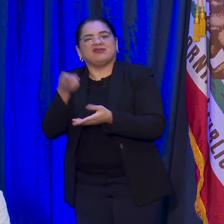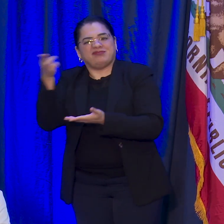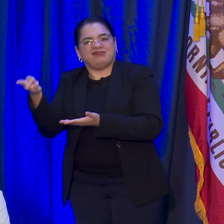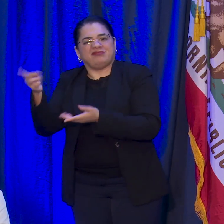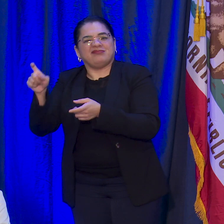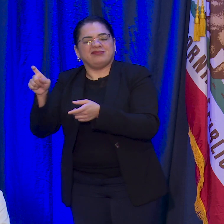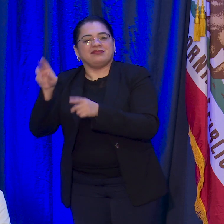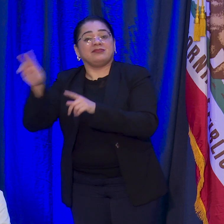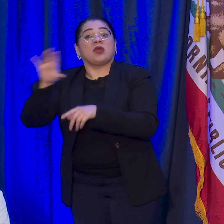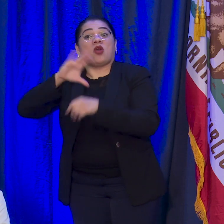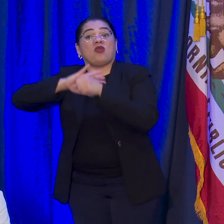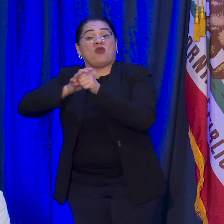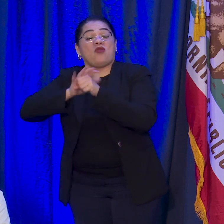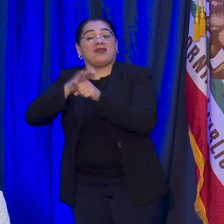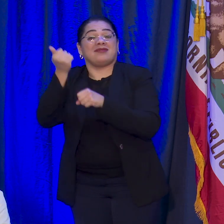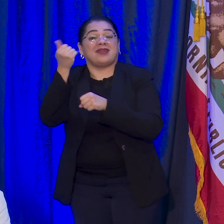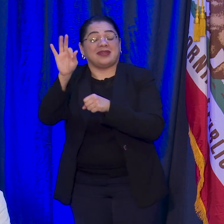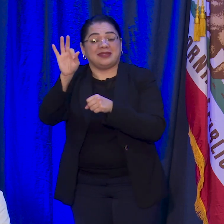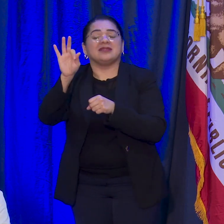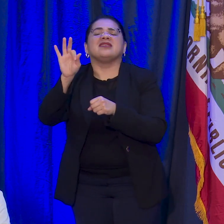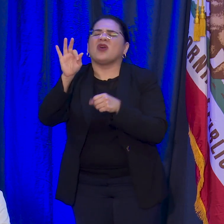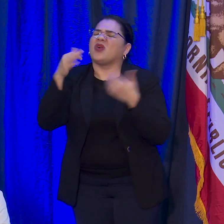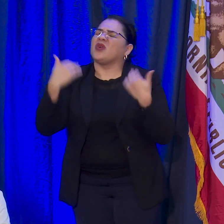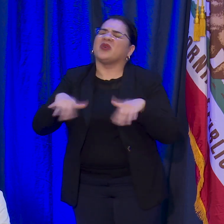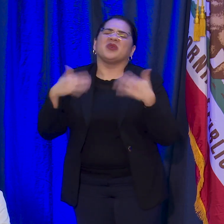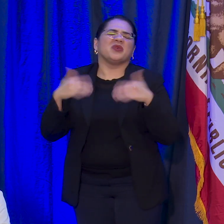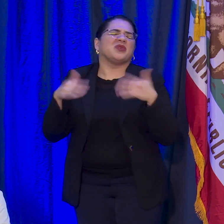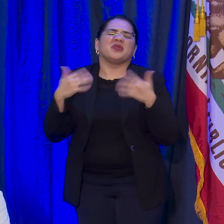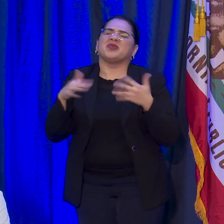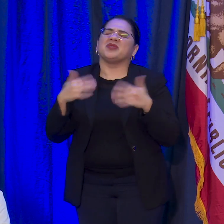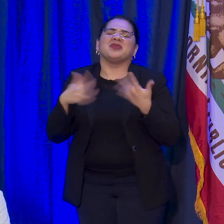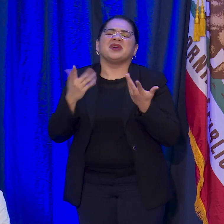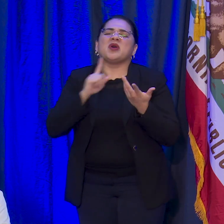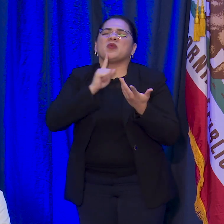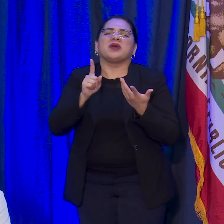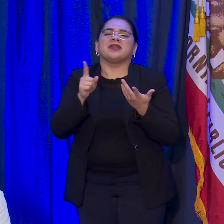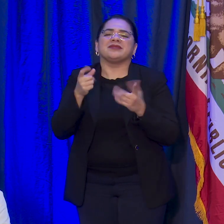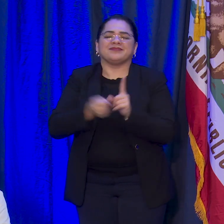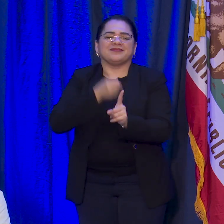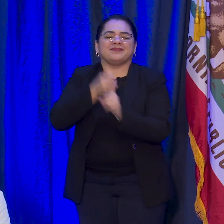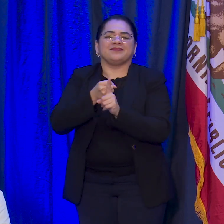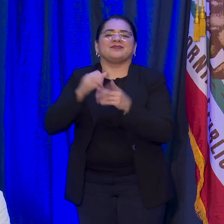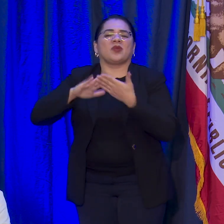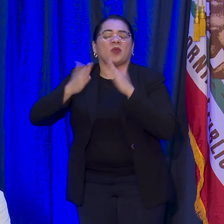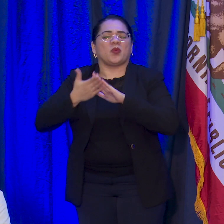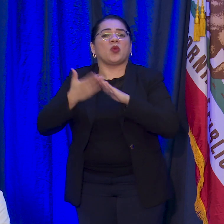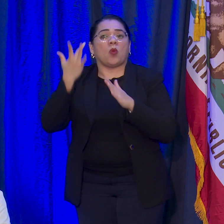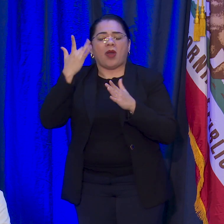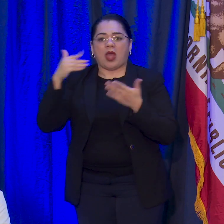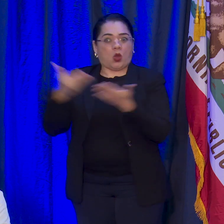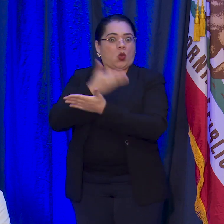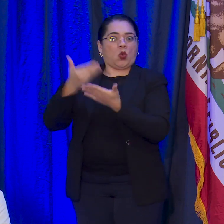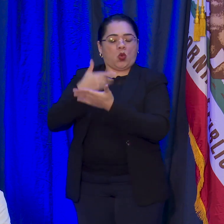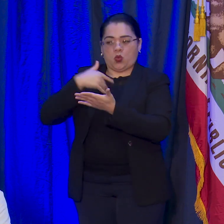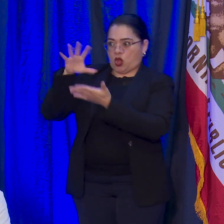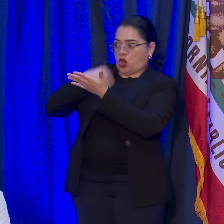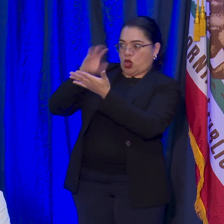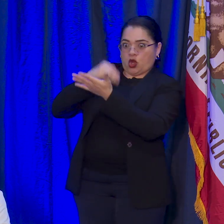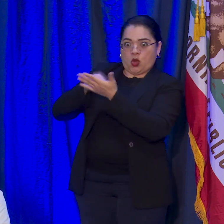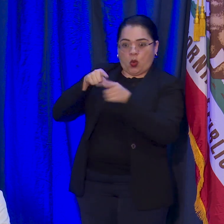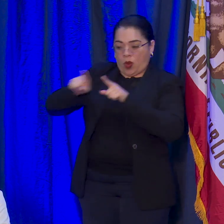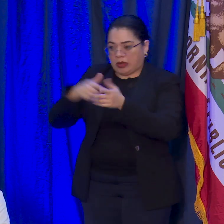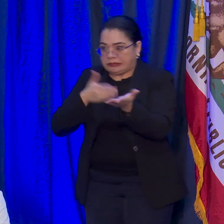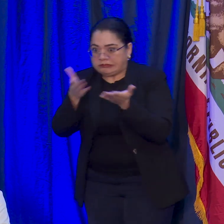the potential for devastating and disruptive effects in our community because it's so new, and so everybody is